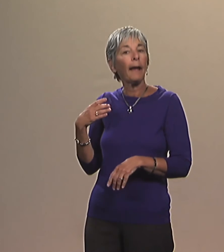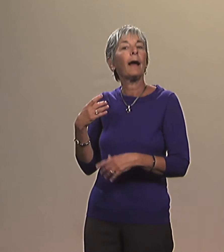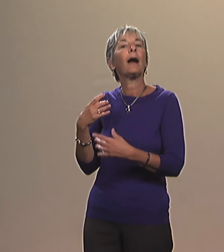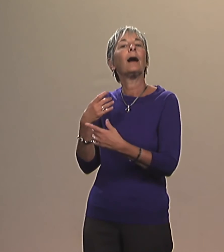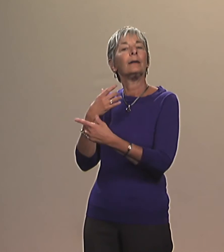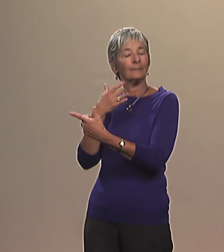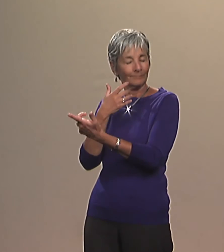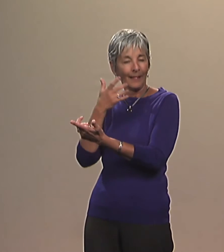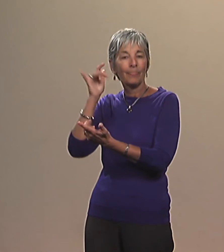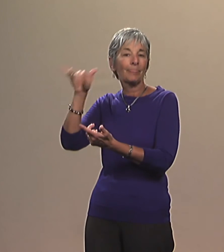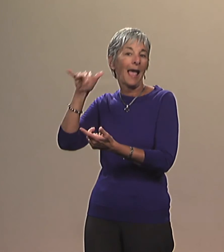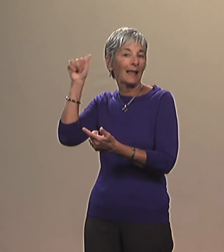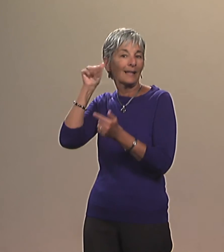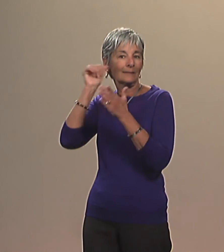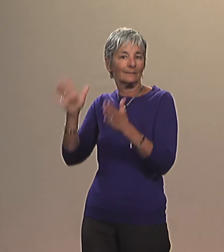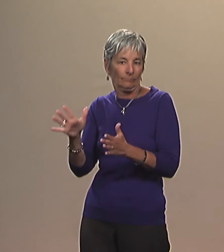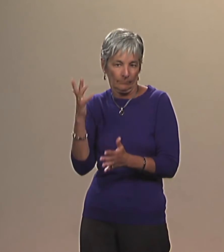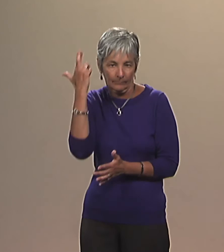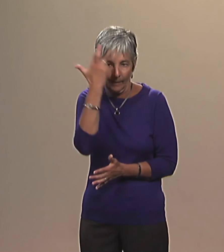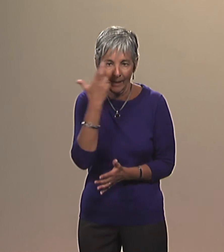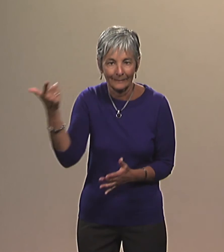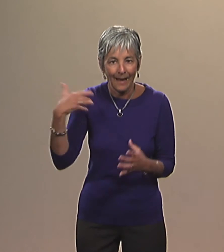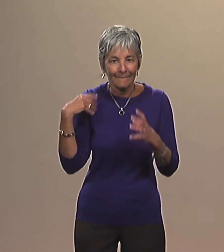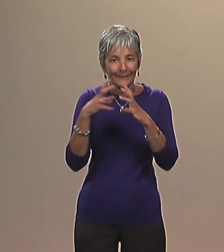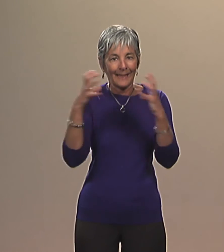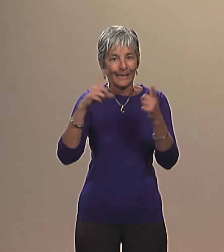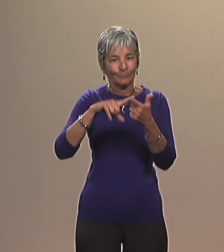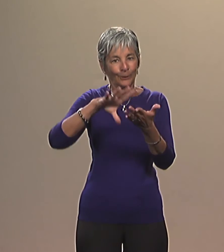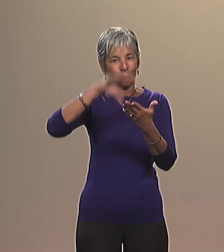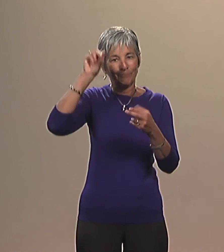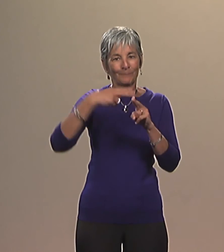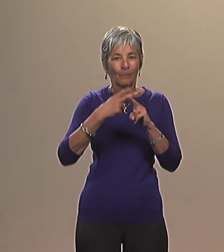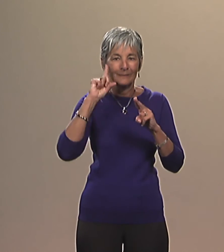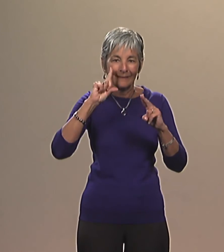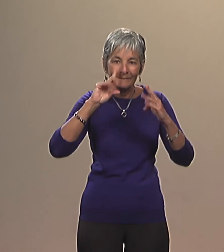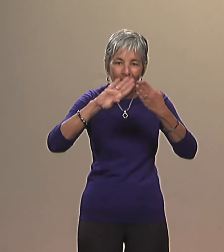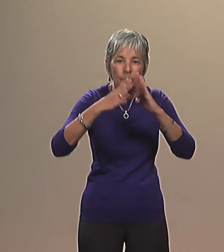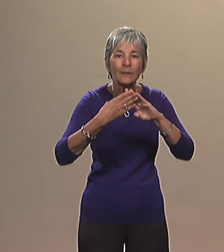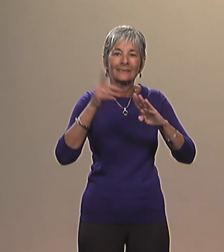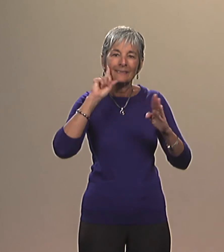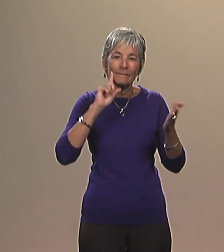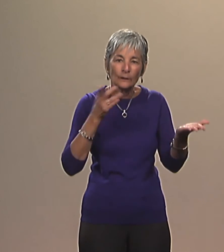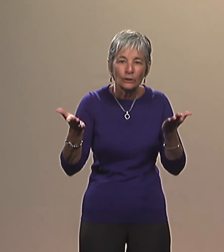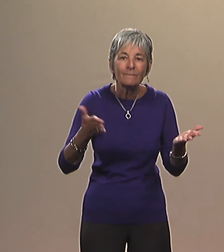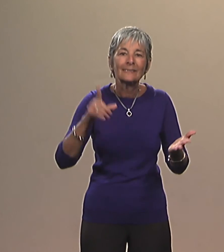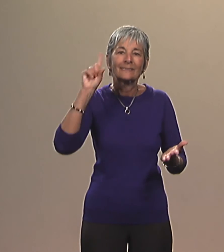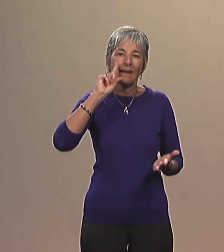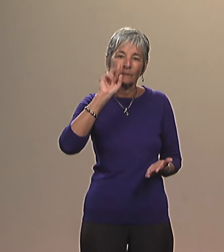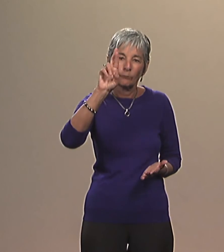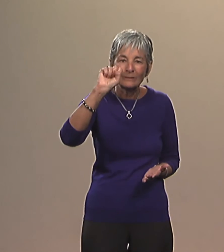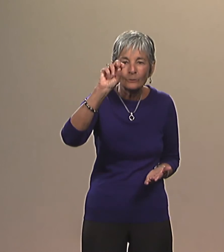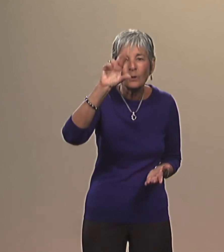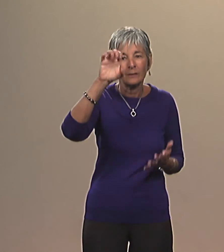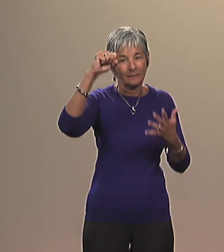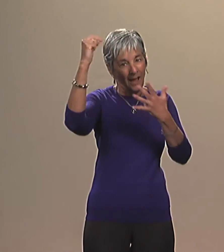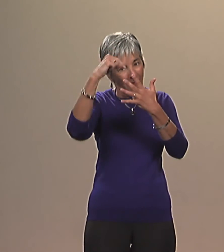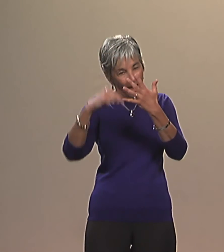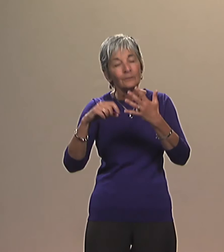Through the advisory committee, the audiologists realized that they had a lot to learn about the deaf community, deaf services, and deaf